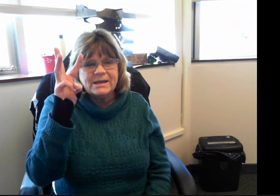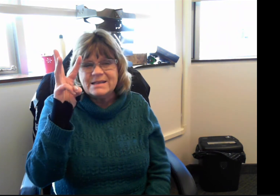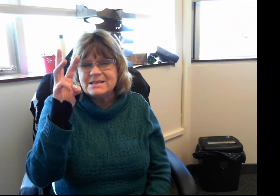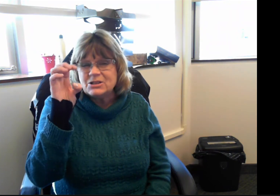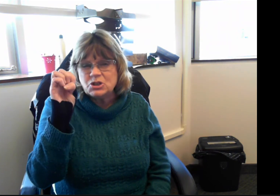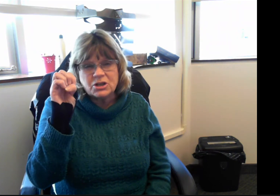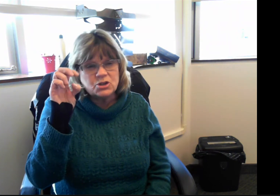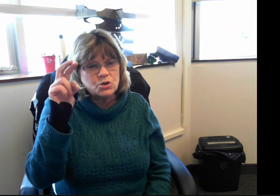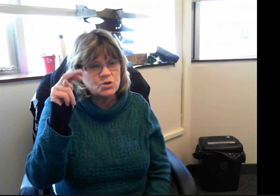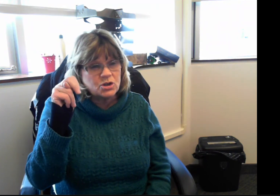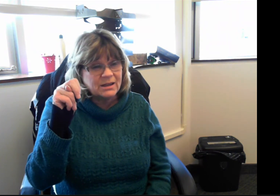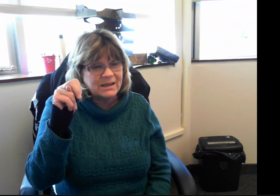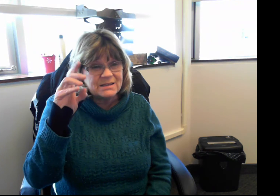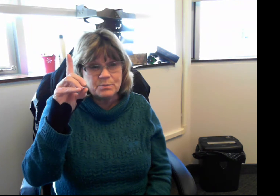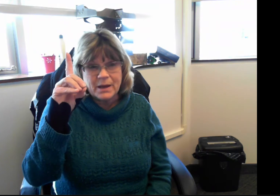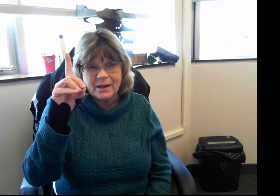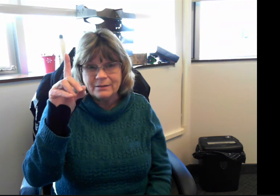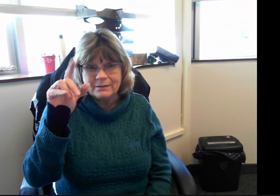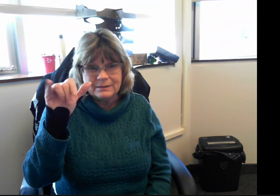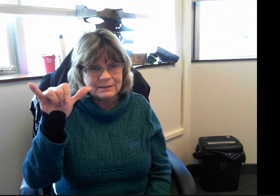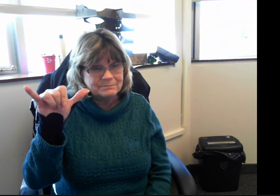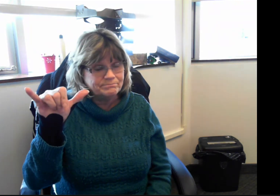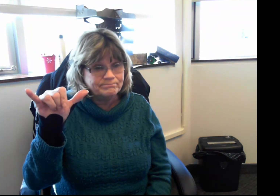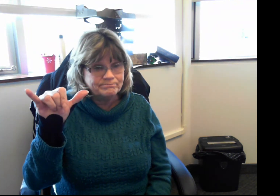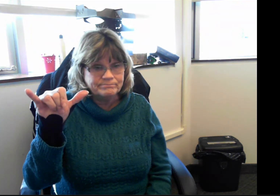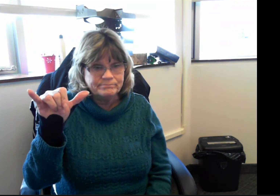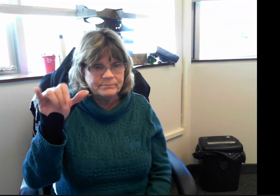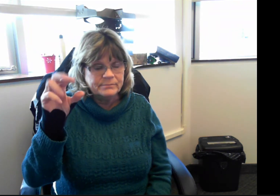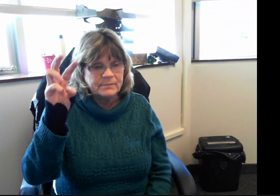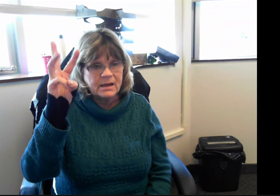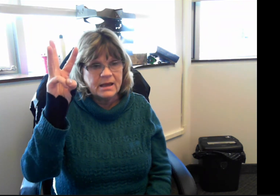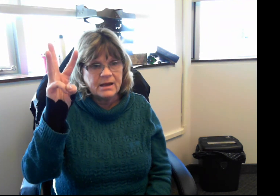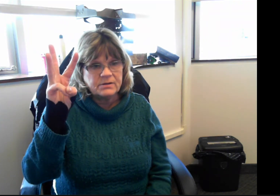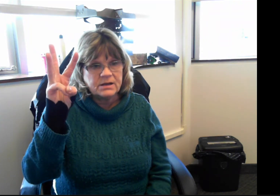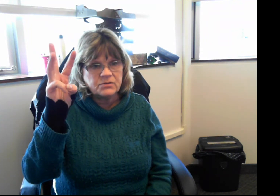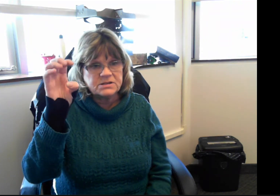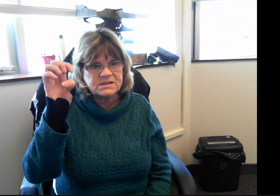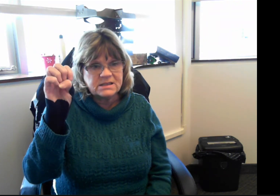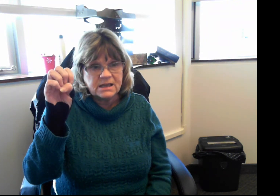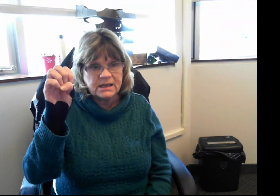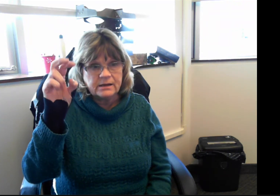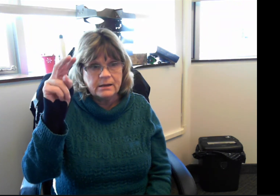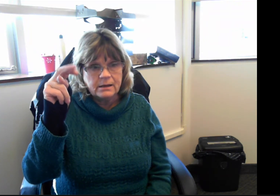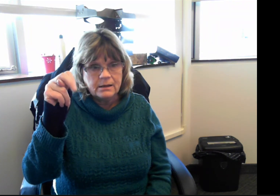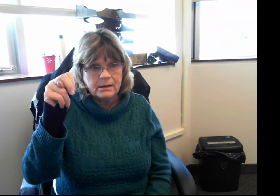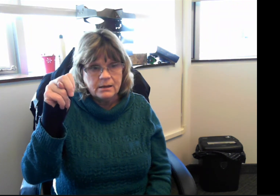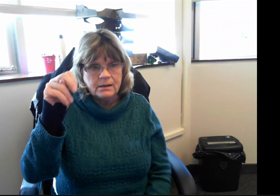Wendy's is just usually spelled. I haven't ever seen